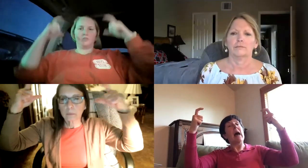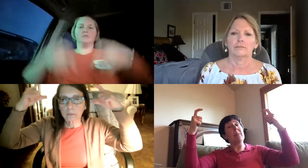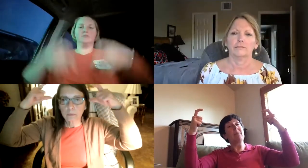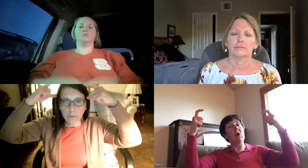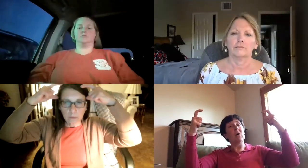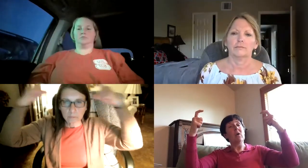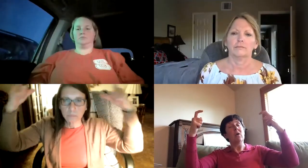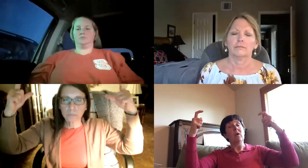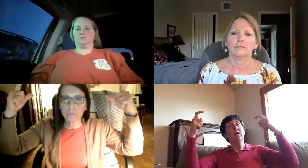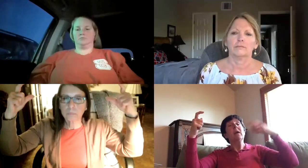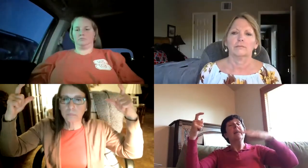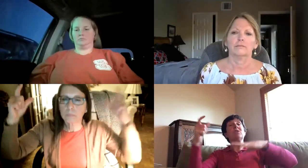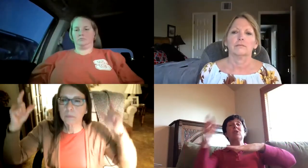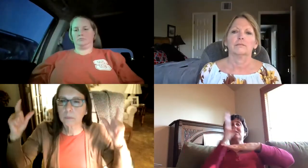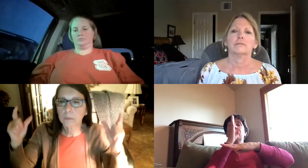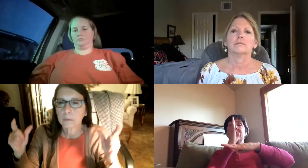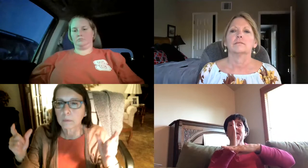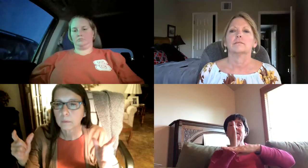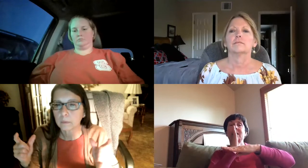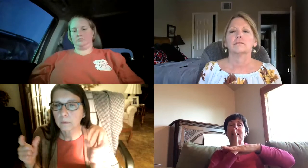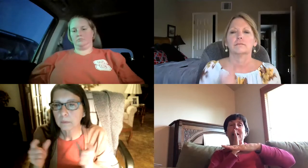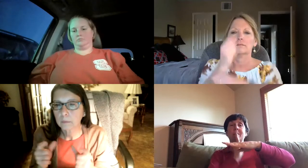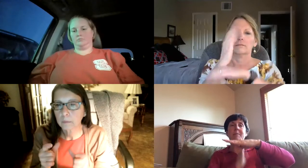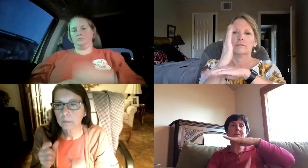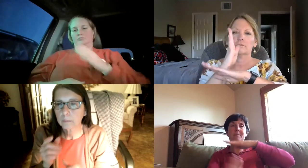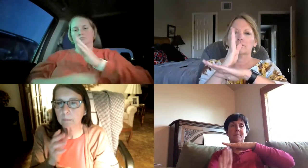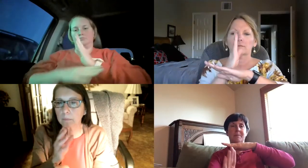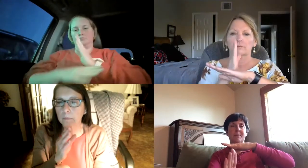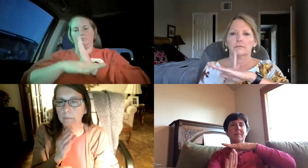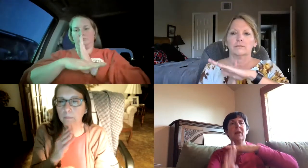And humble is just bees again.